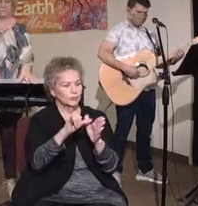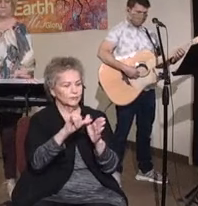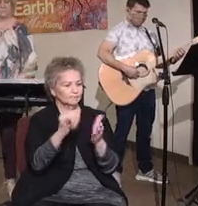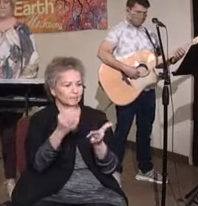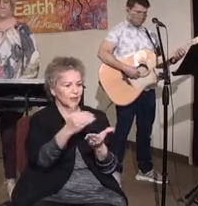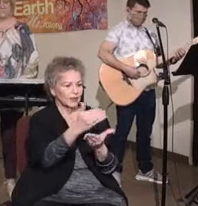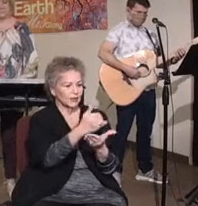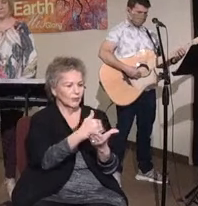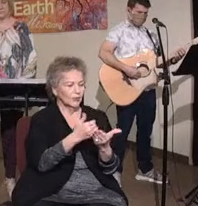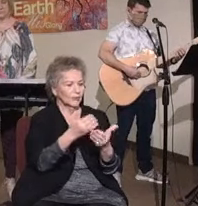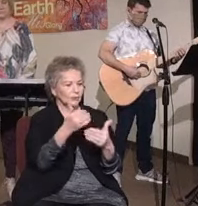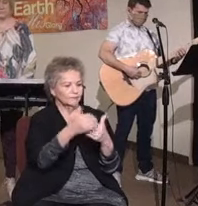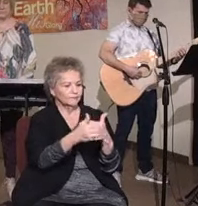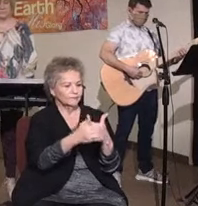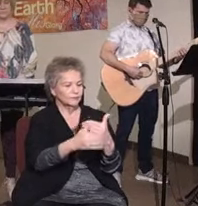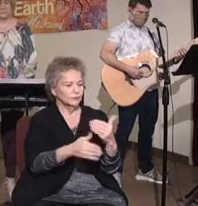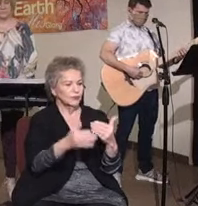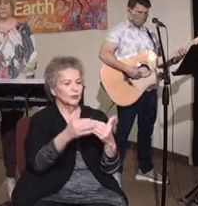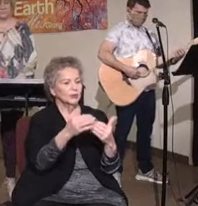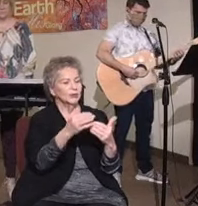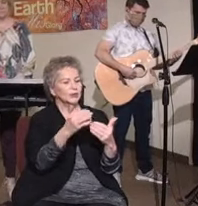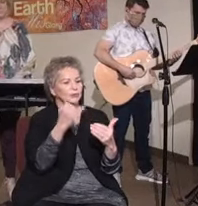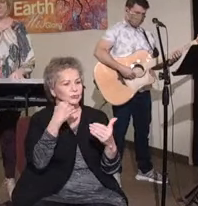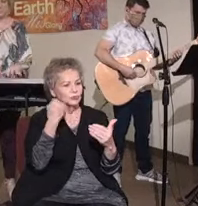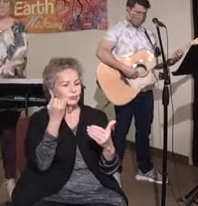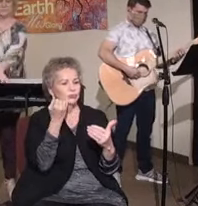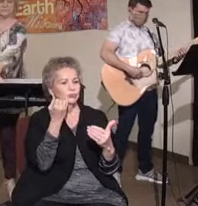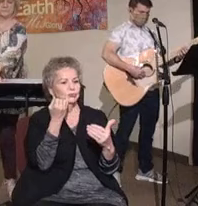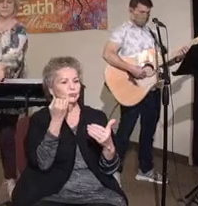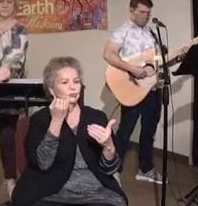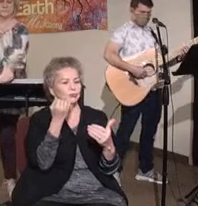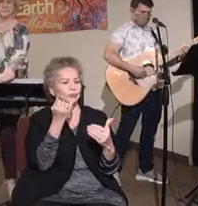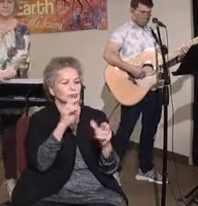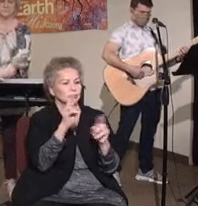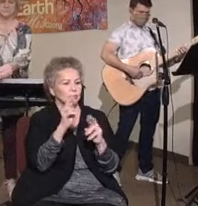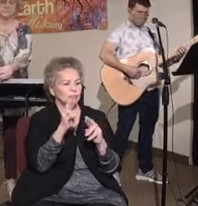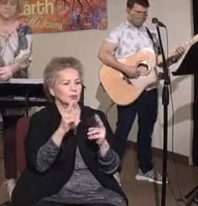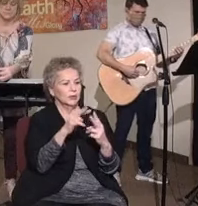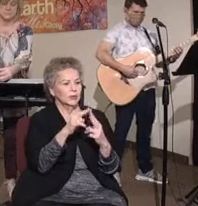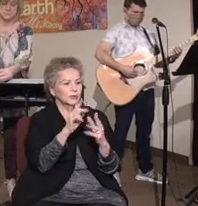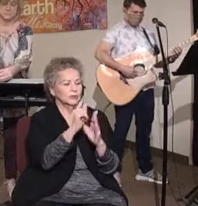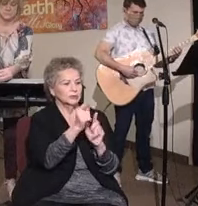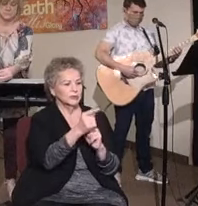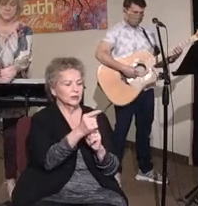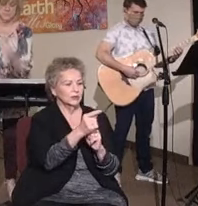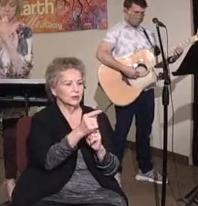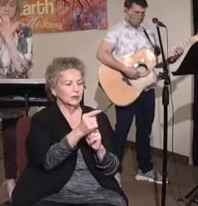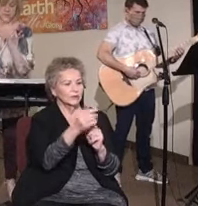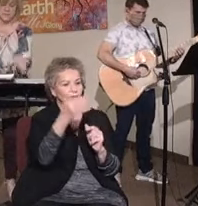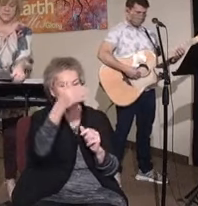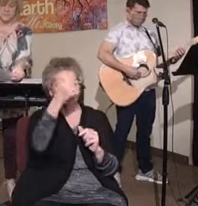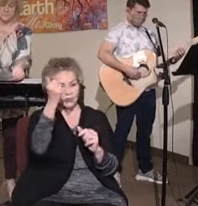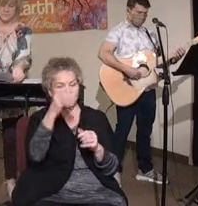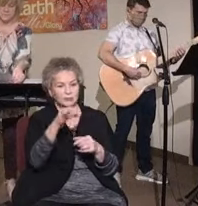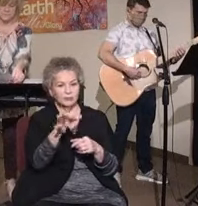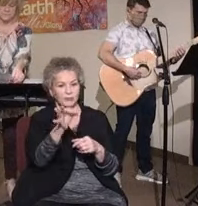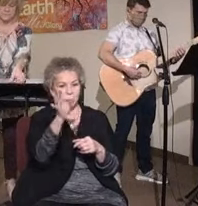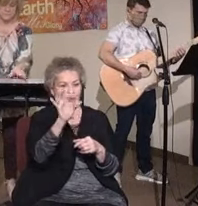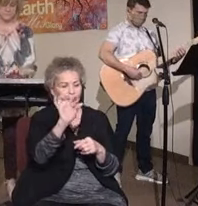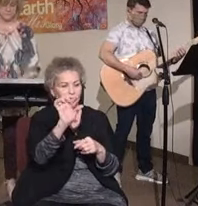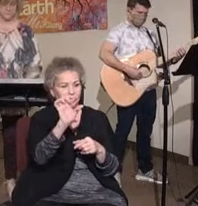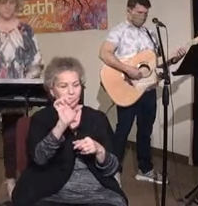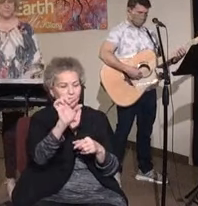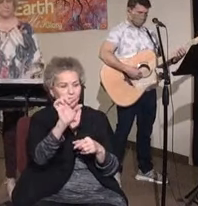elements ready, we'll be ready to go in just a couple of seconds here. If you did not pick up your elements in the back, we'll give you